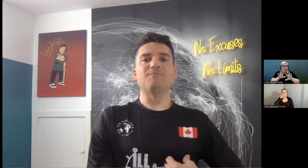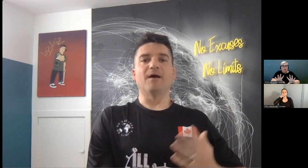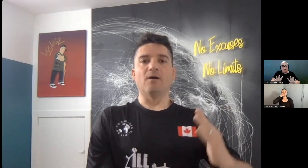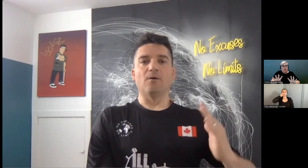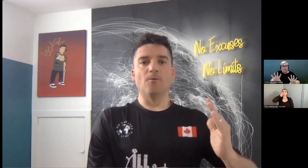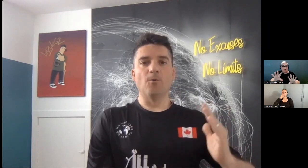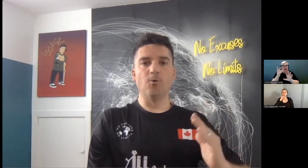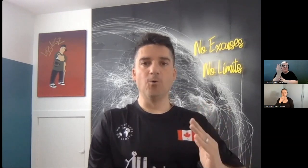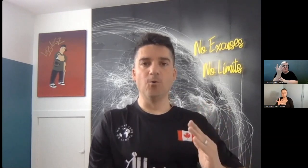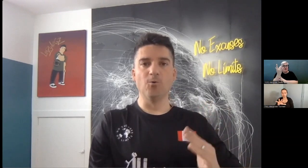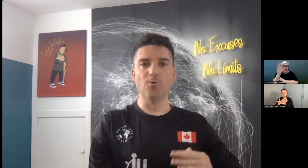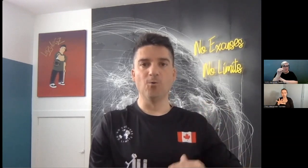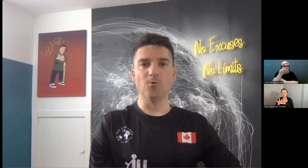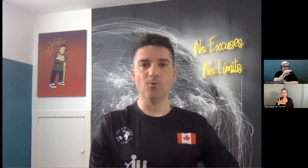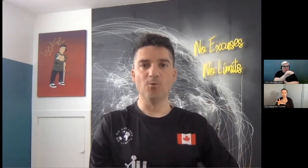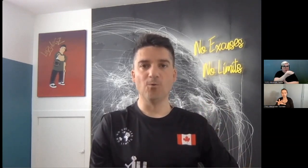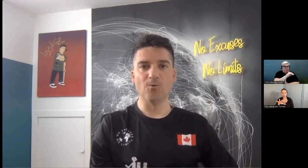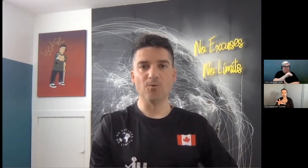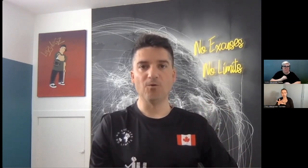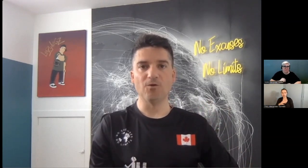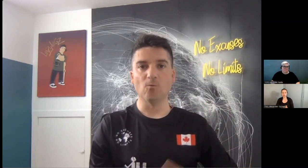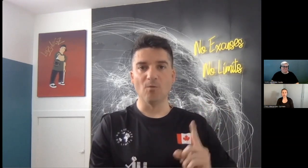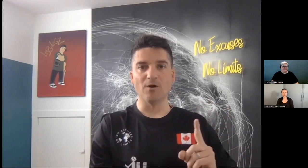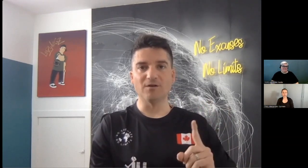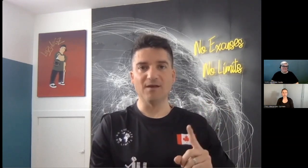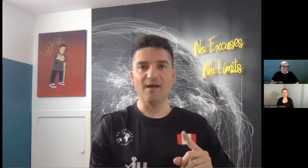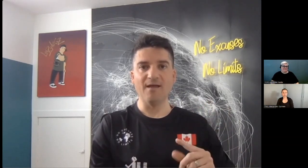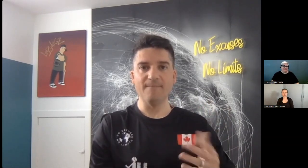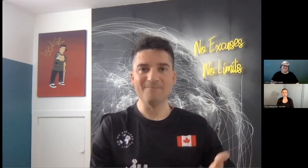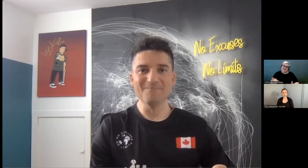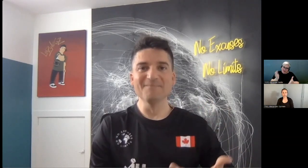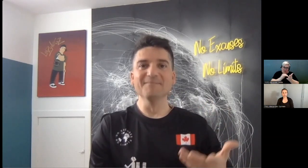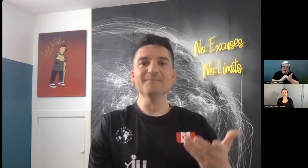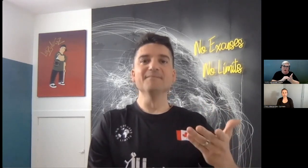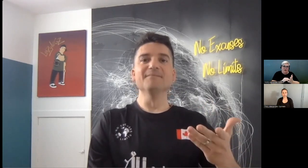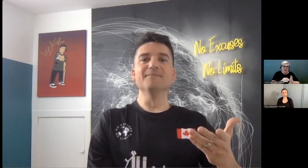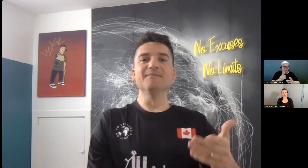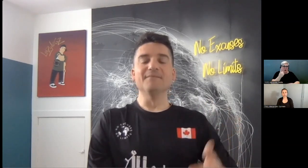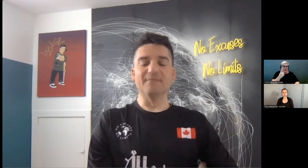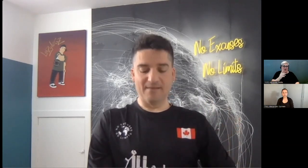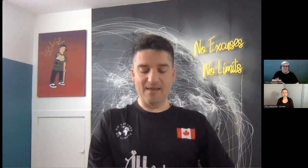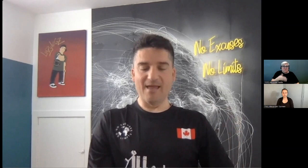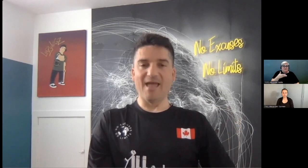on expire. So breathe in and breathe out.